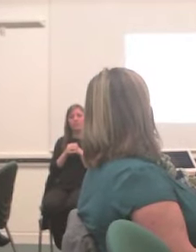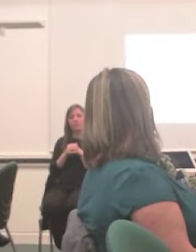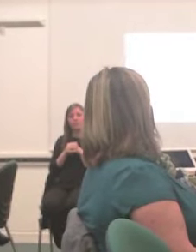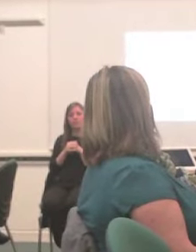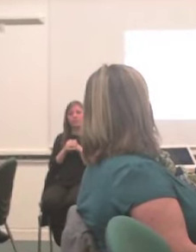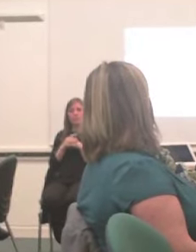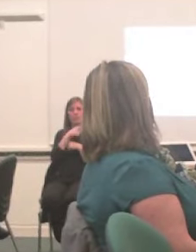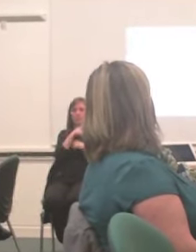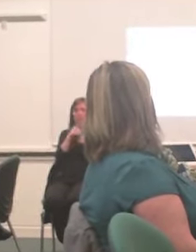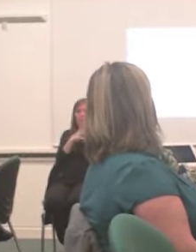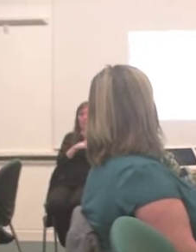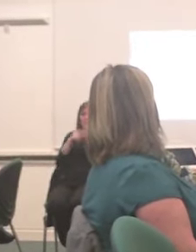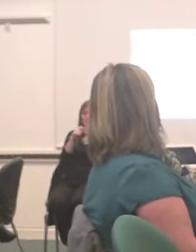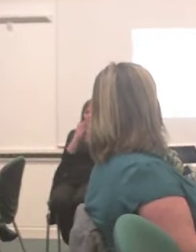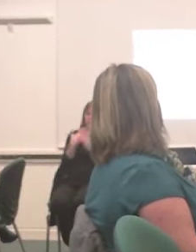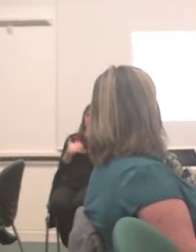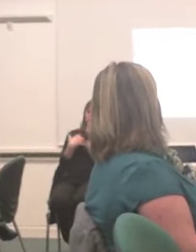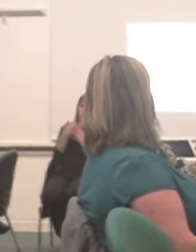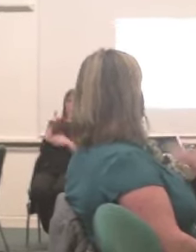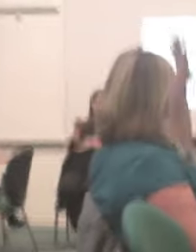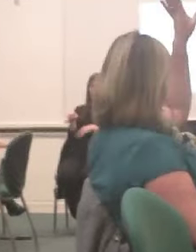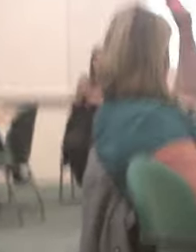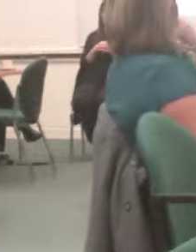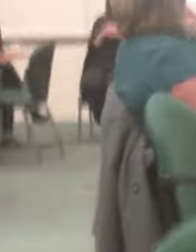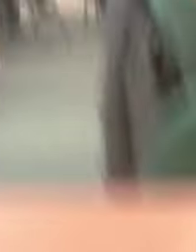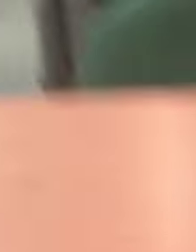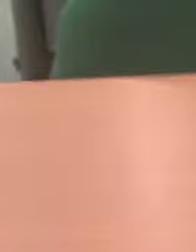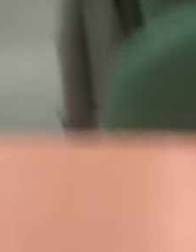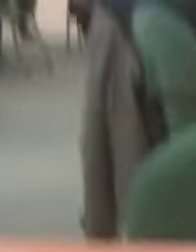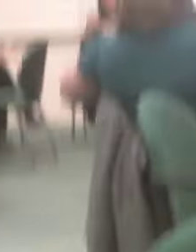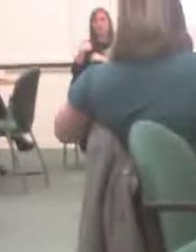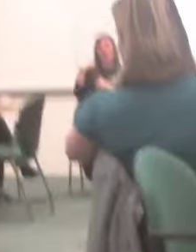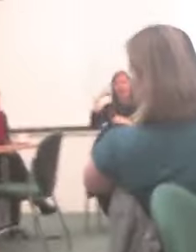they were really keen on. So I suppose it's kind of halfway to somewhere.